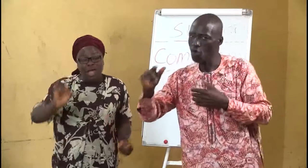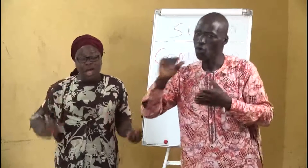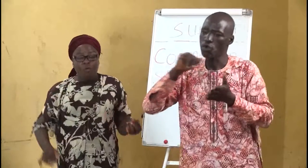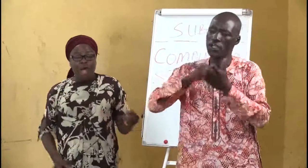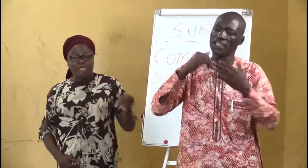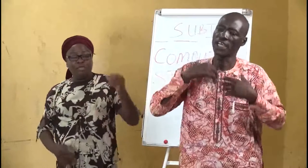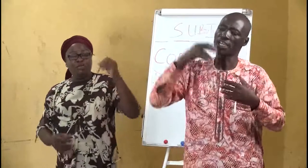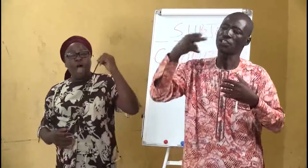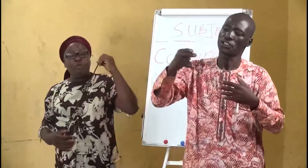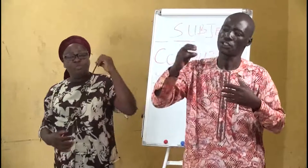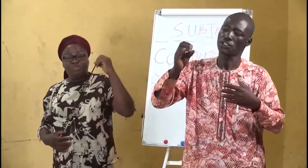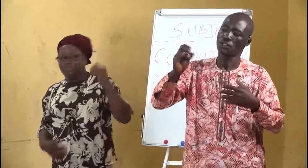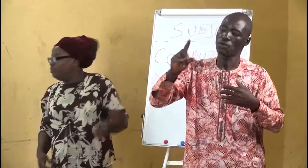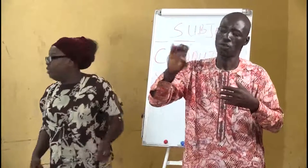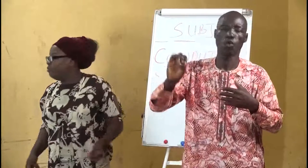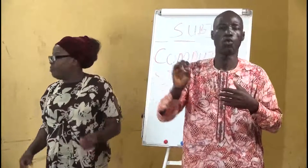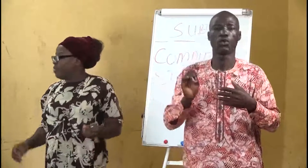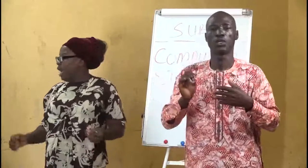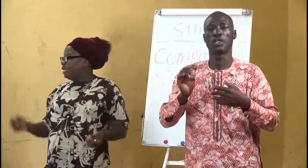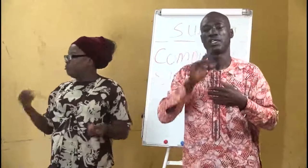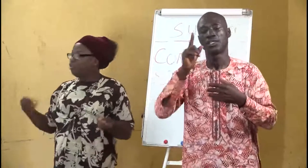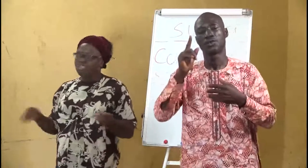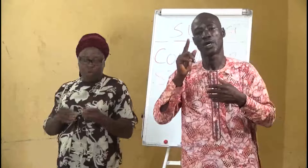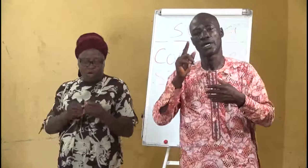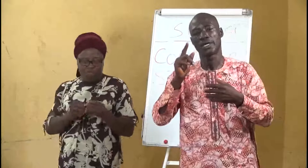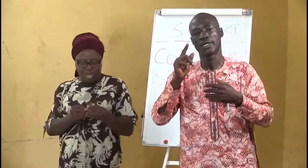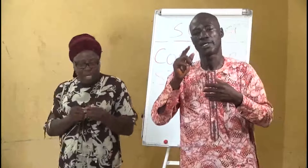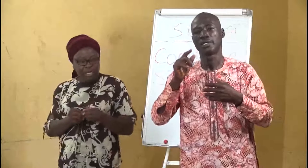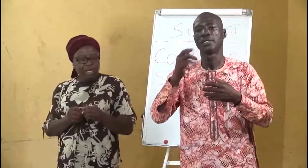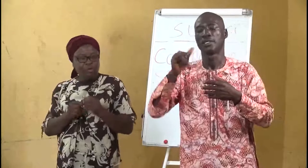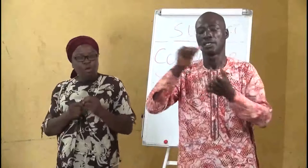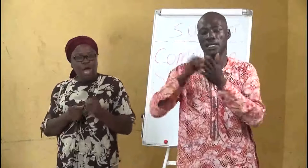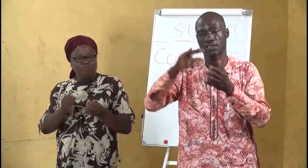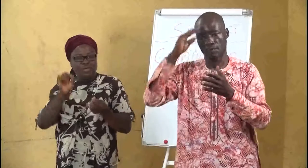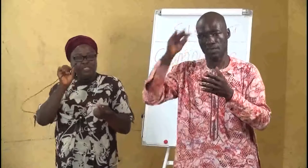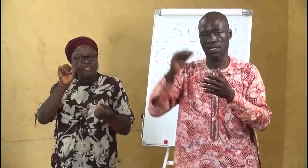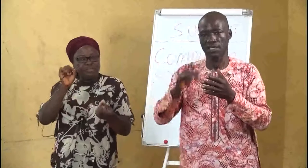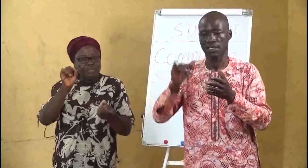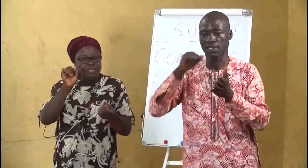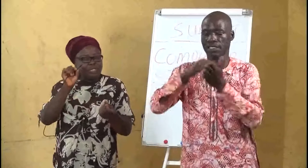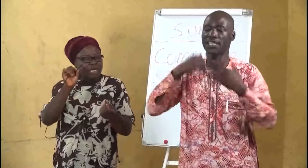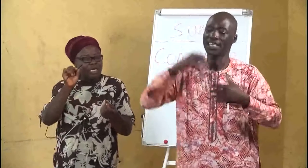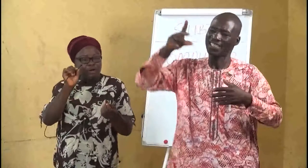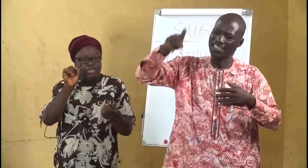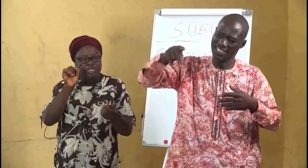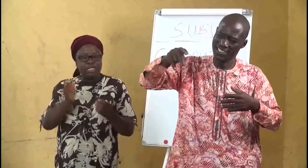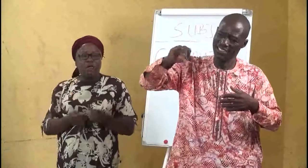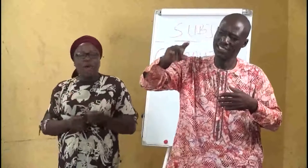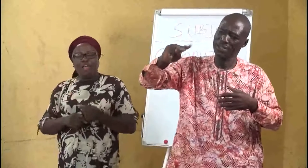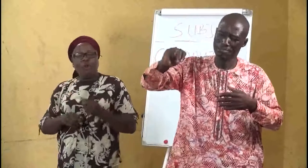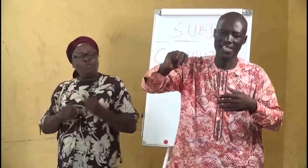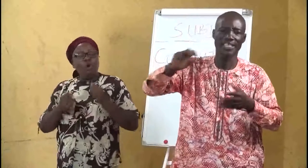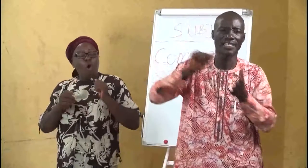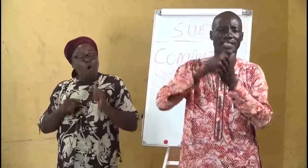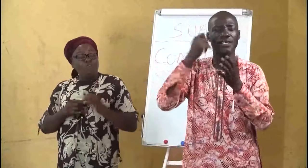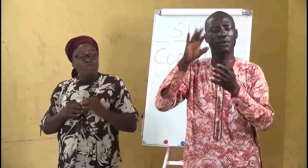male, while the other one will be female? And I've told you the one of male will have pins, is that on it?